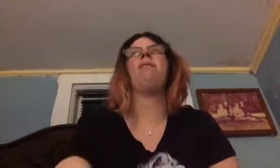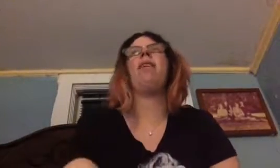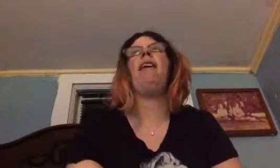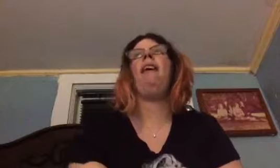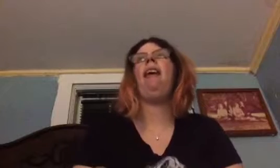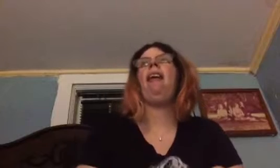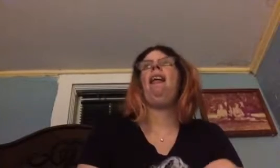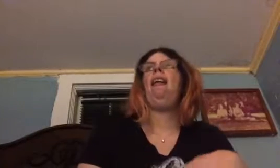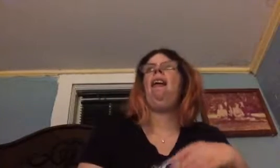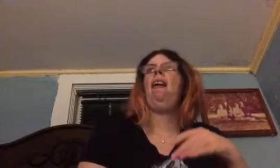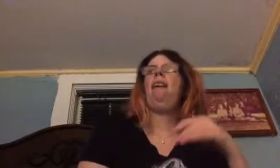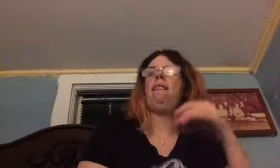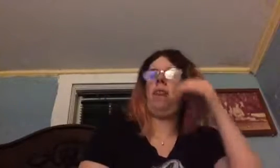me. So,